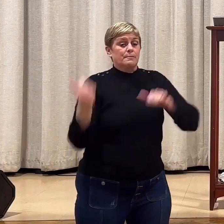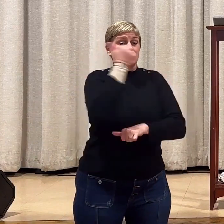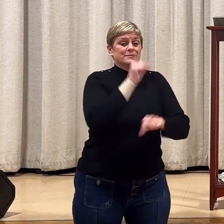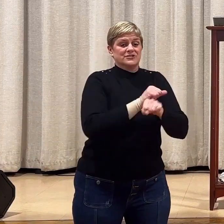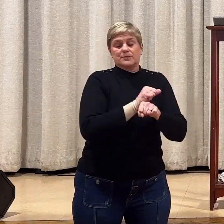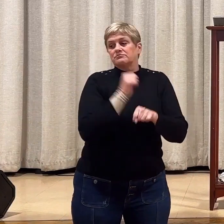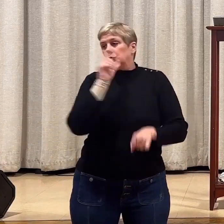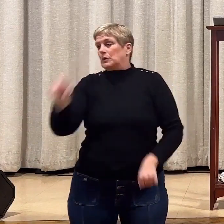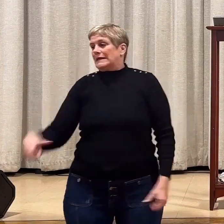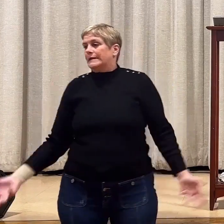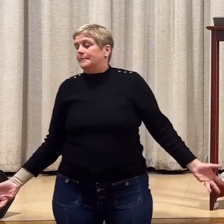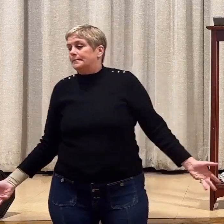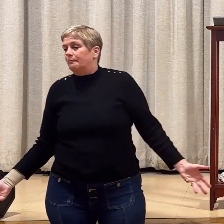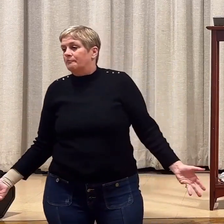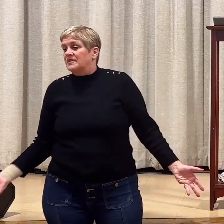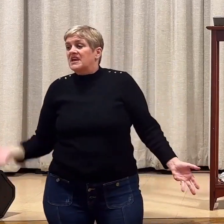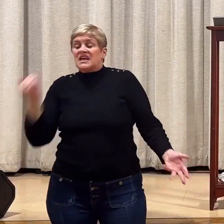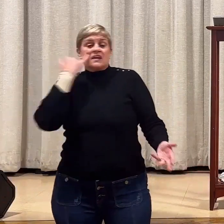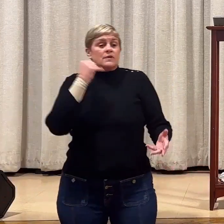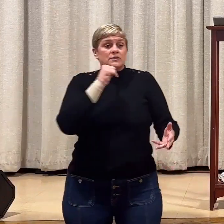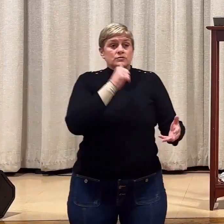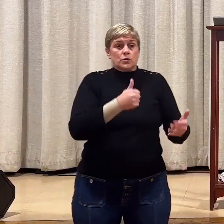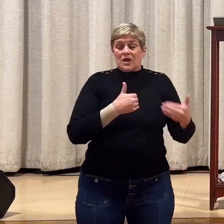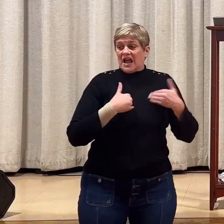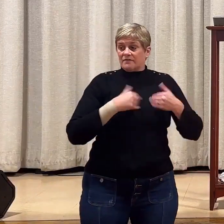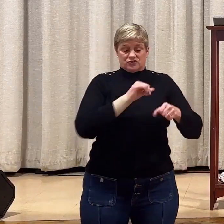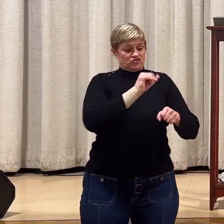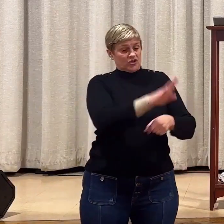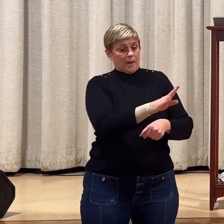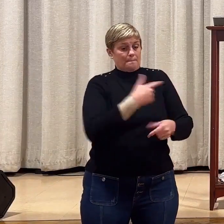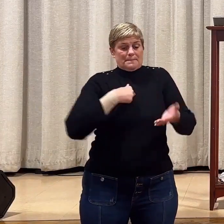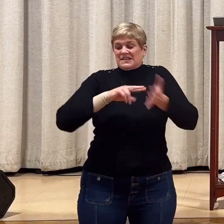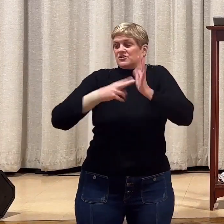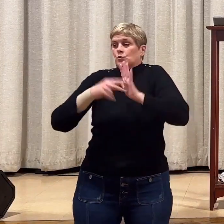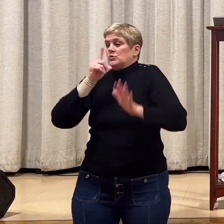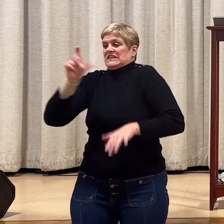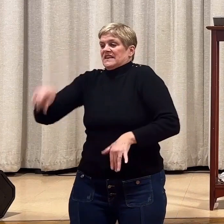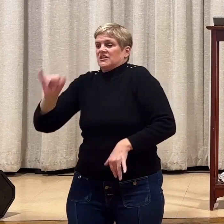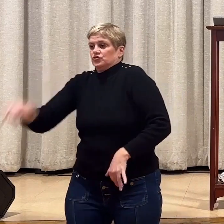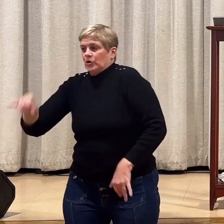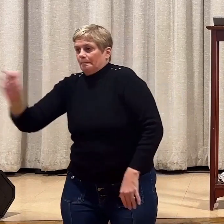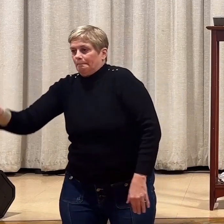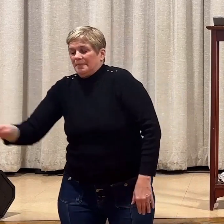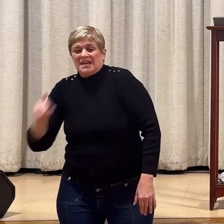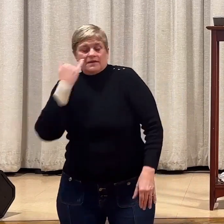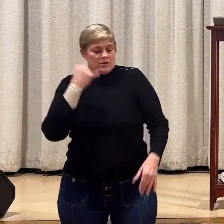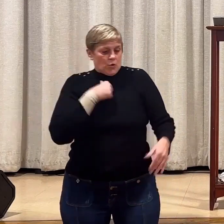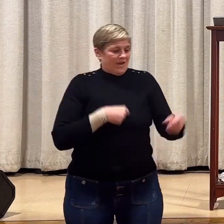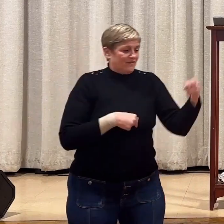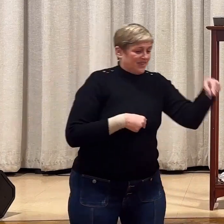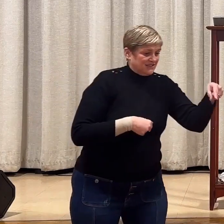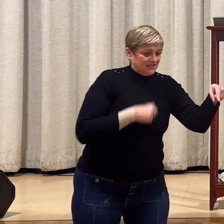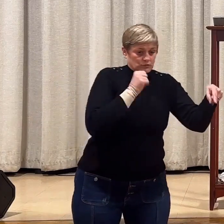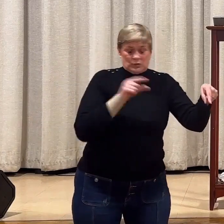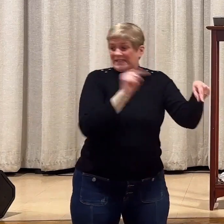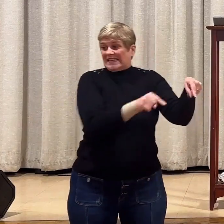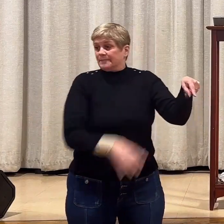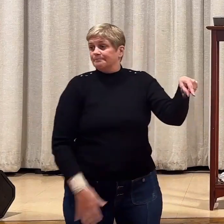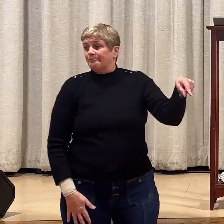don't need the promotion. If I don't have the job, I don't need the job. If I don't have this, I don't need